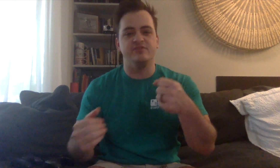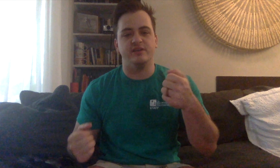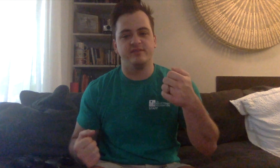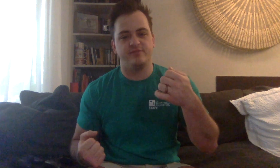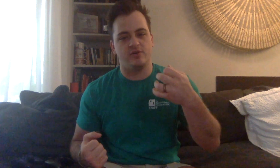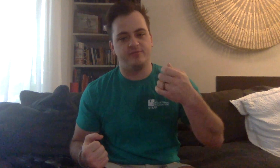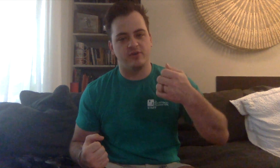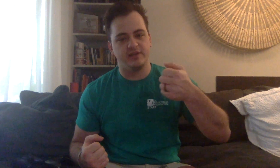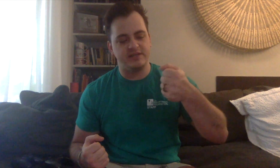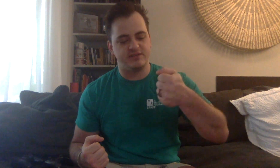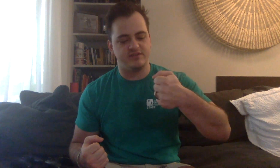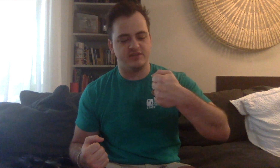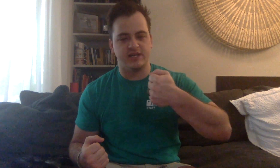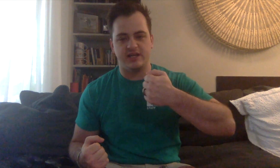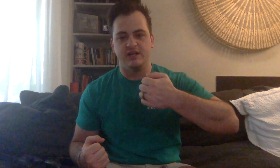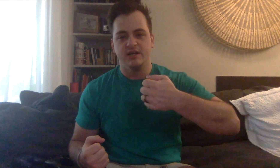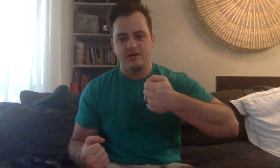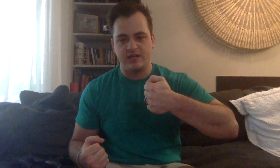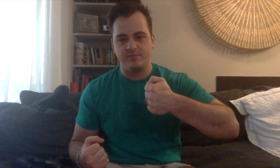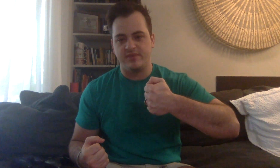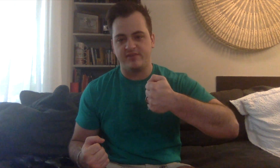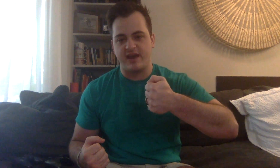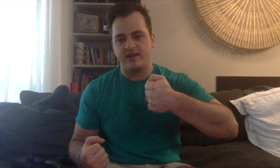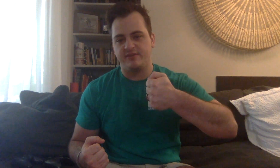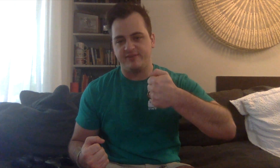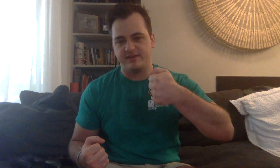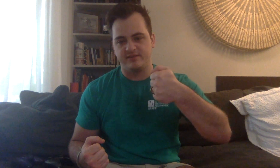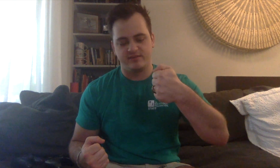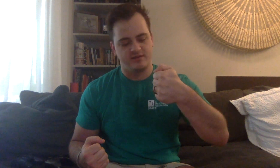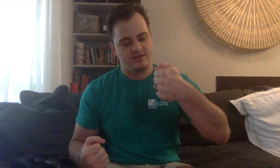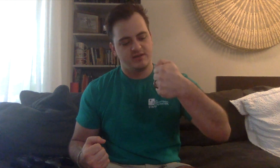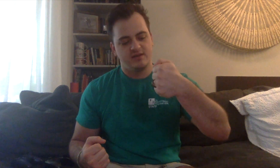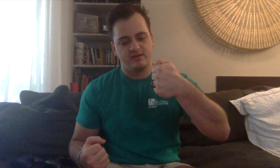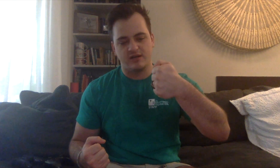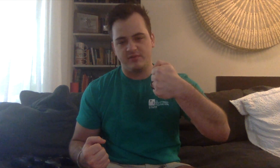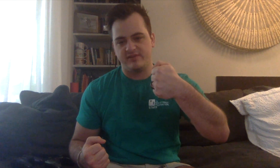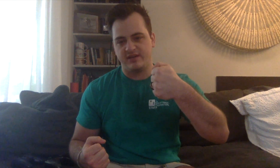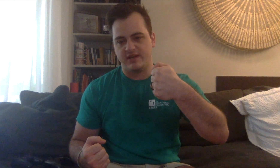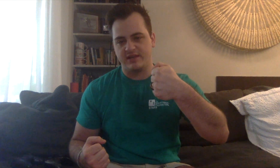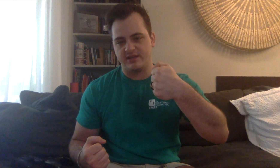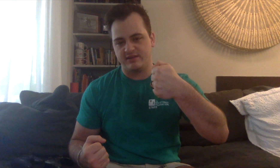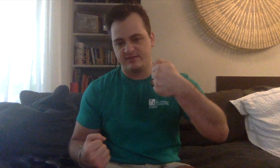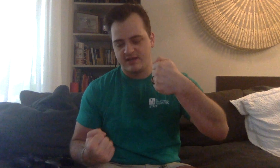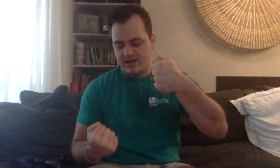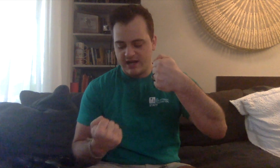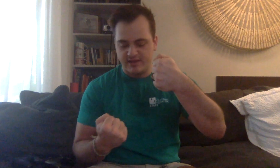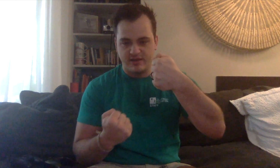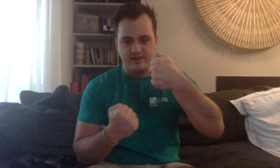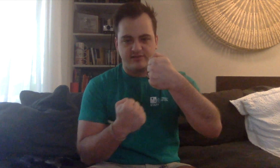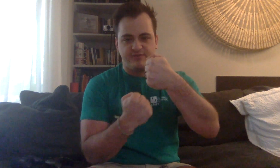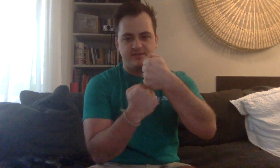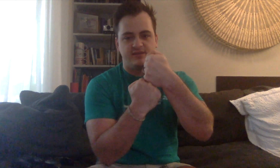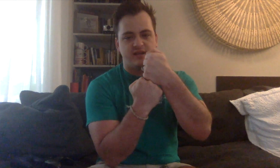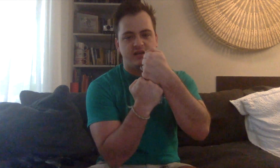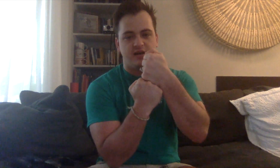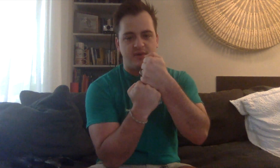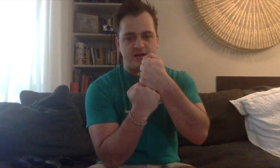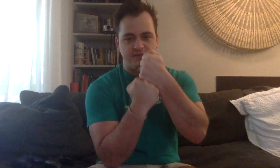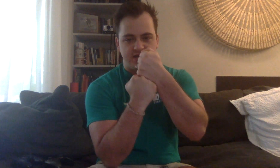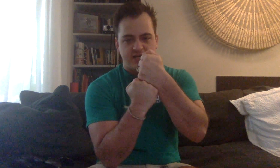allegiance. For allegiance, you're gonna keep this hand in a fist. It's gonna be sitting like this, and then this fist is gonna come up, and